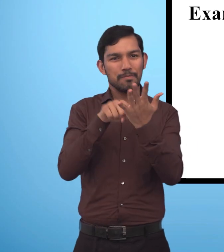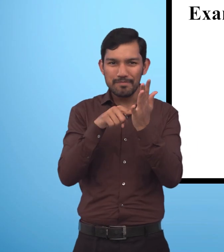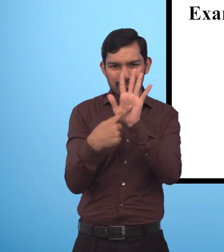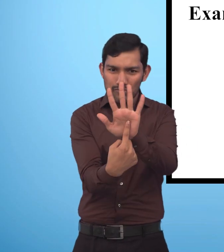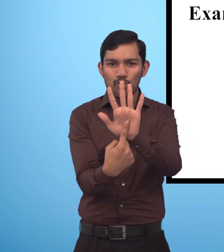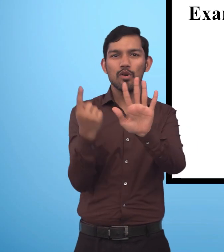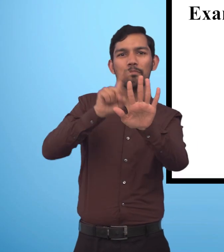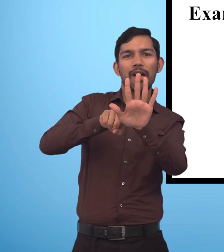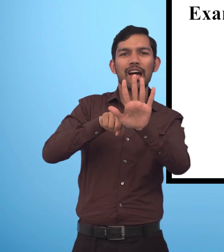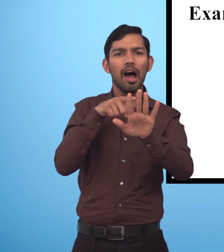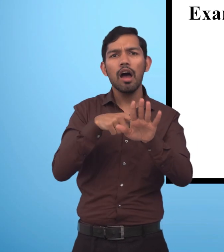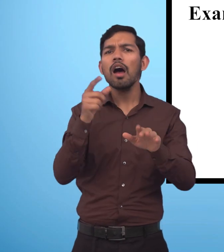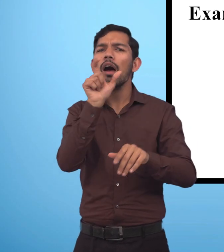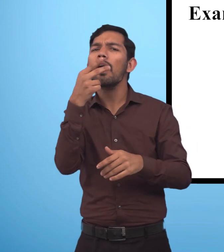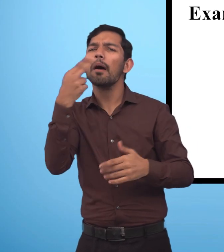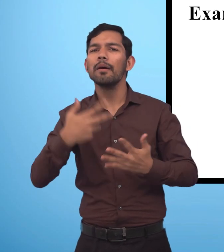display.